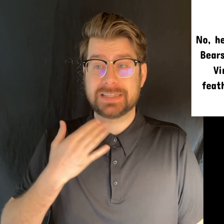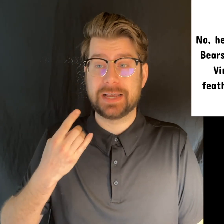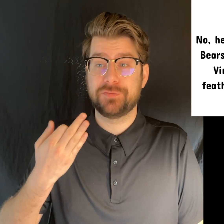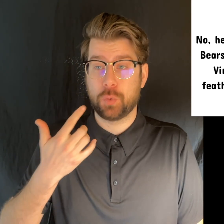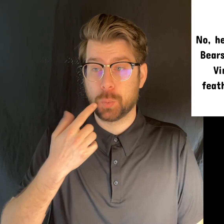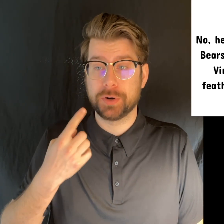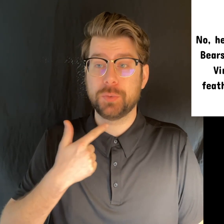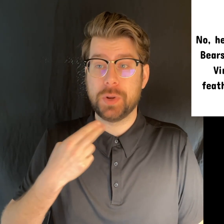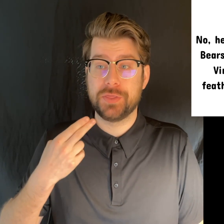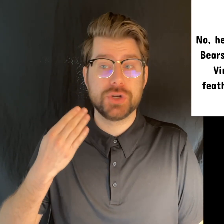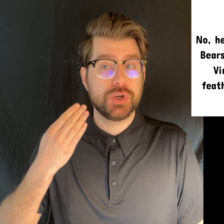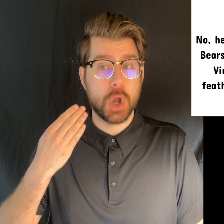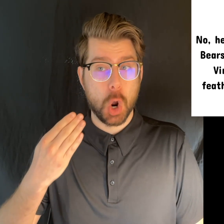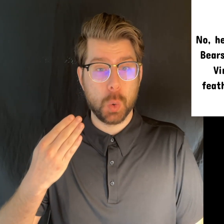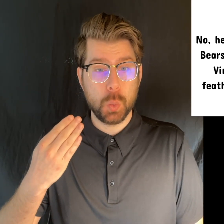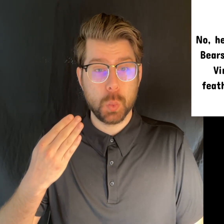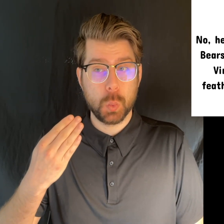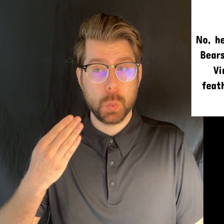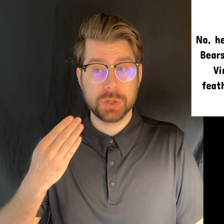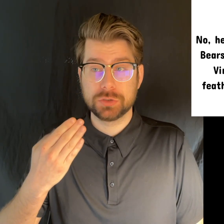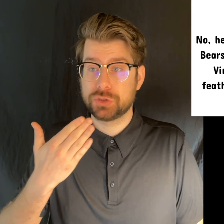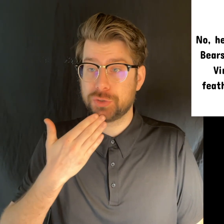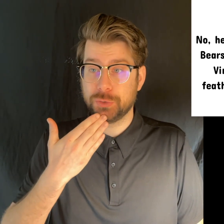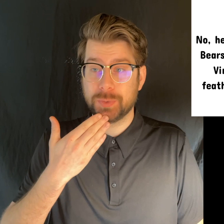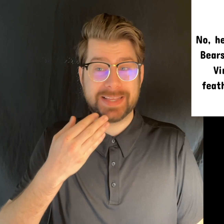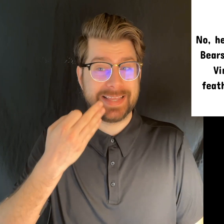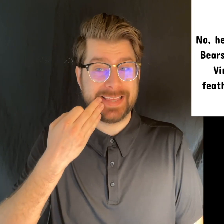side forward with no to he?